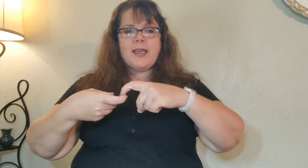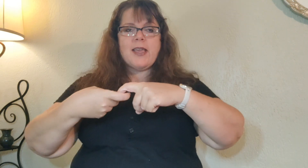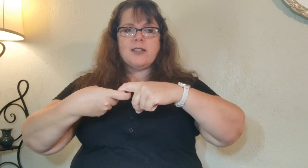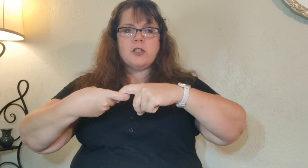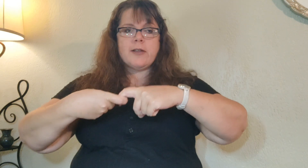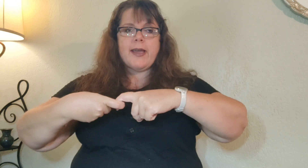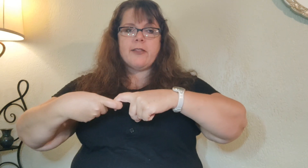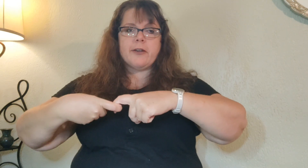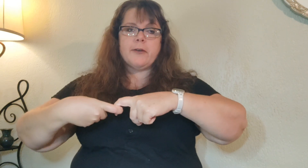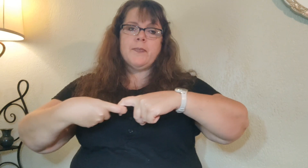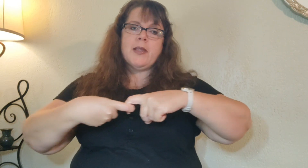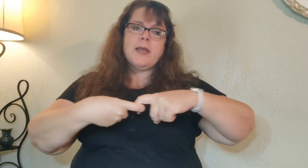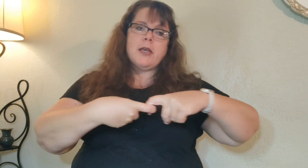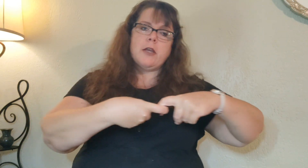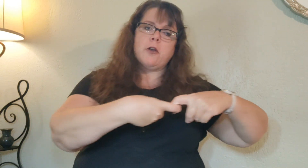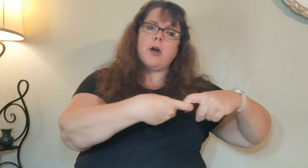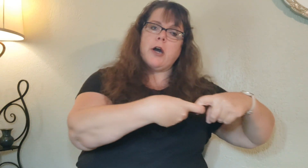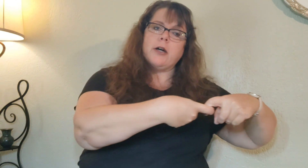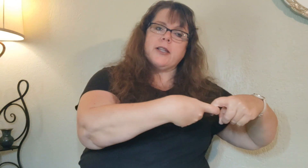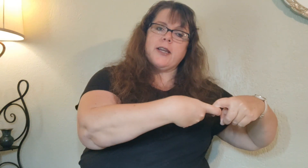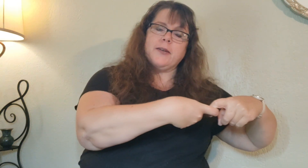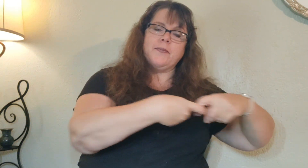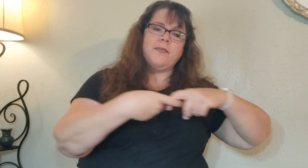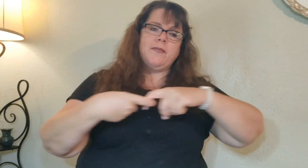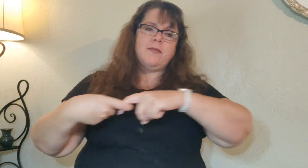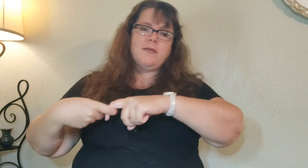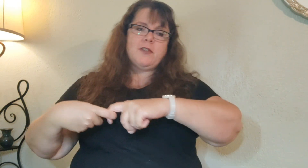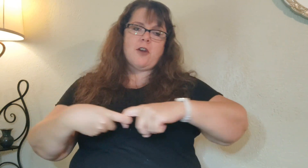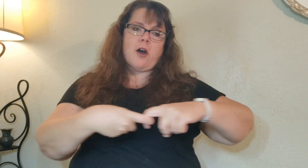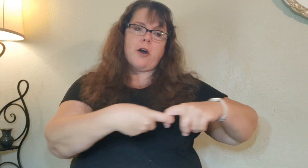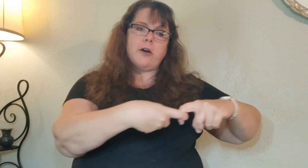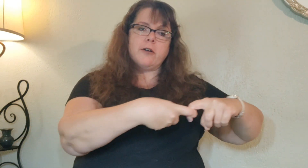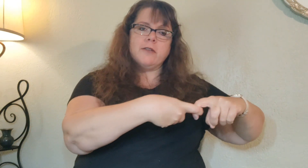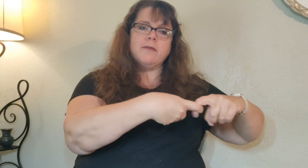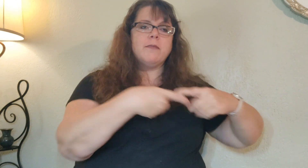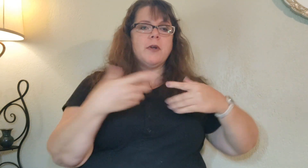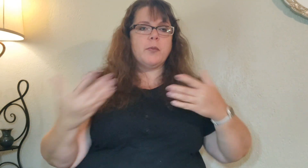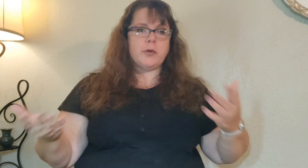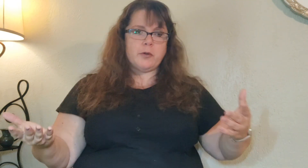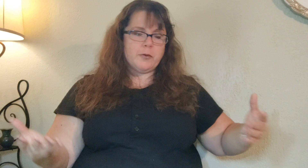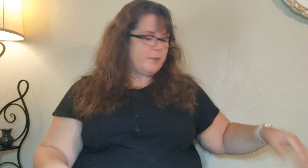and together, and you're hauling, to haul or pull.